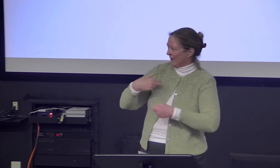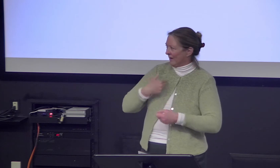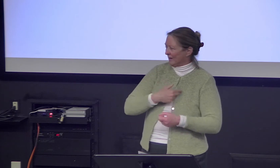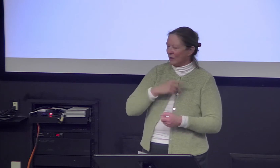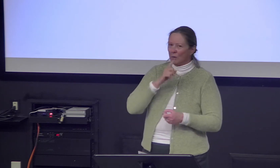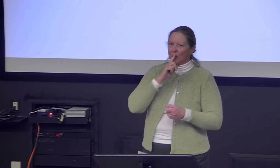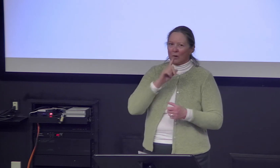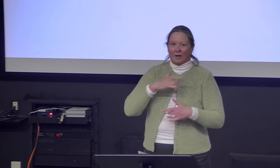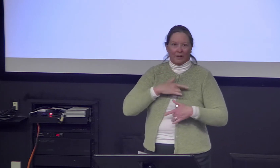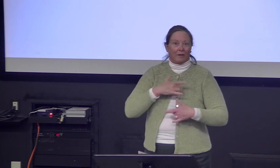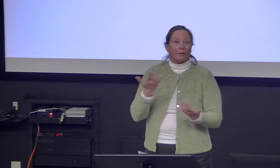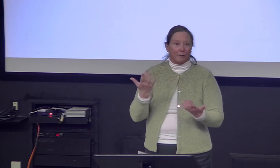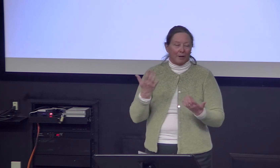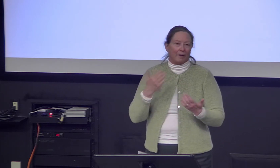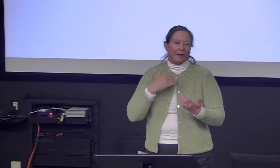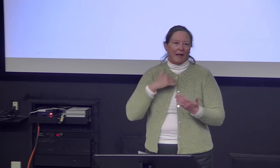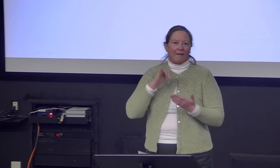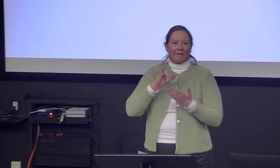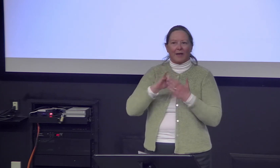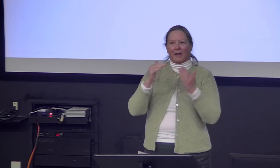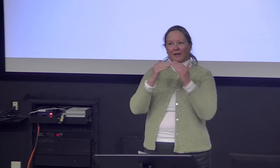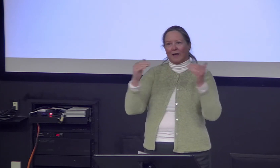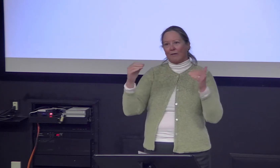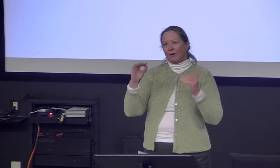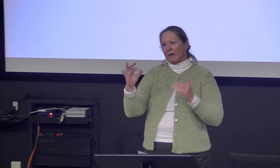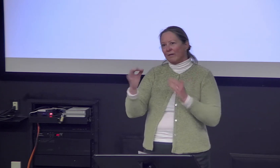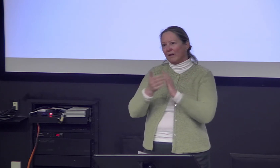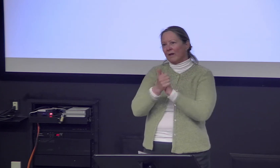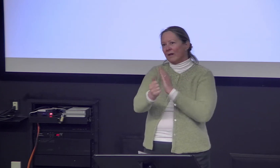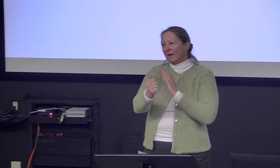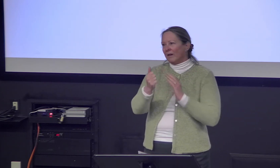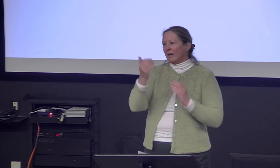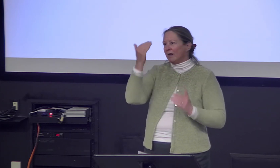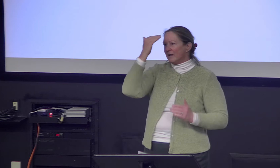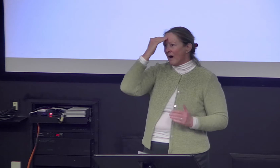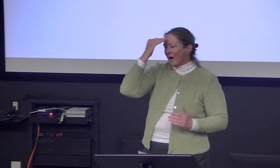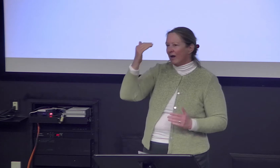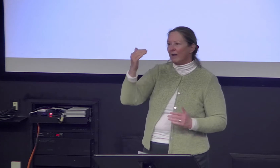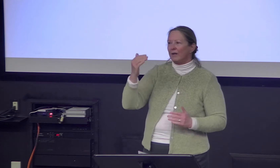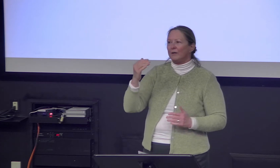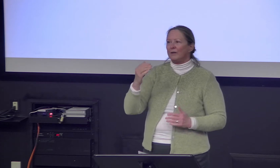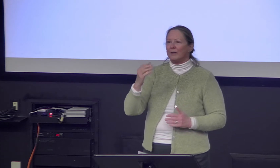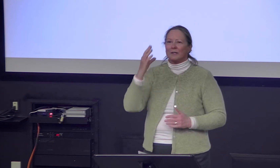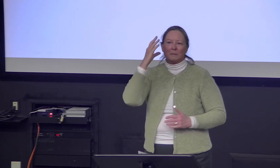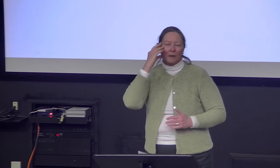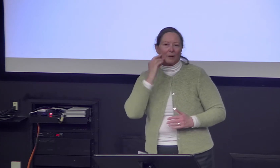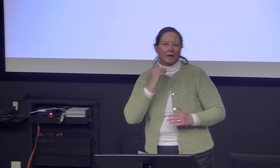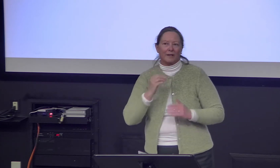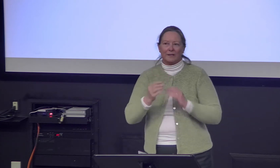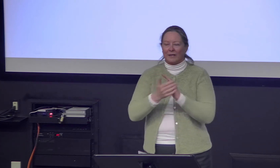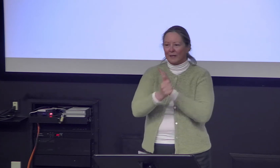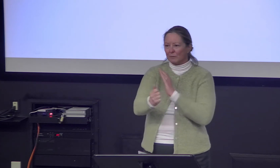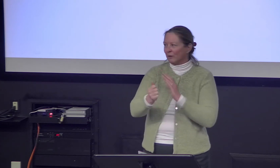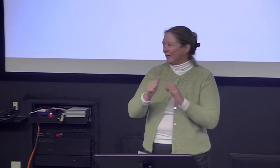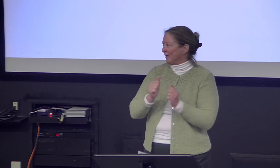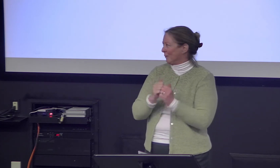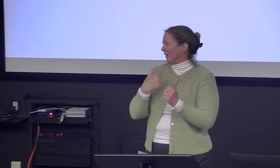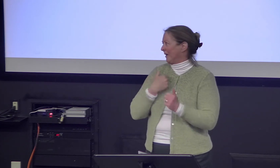department, and it's a pleasure to have him and that level of competency and knowledge in the department, as well as experience